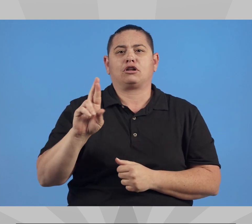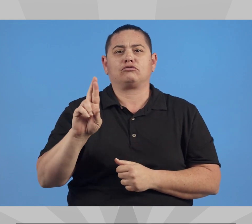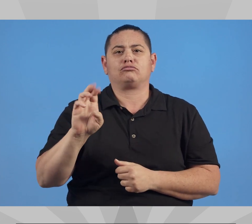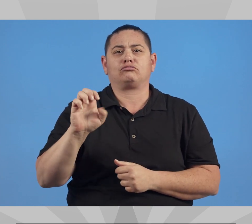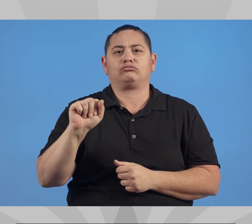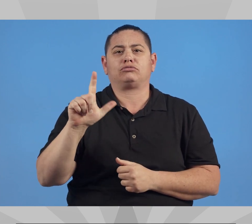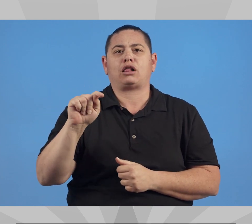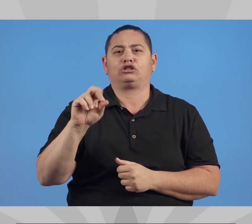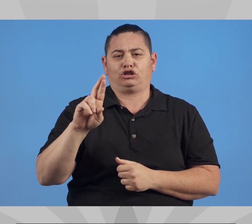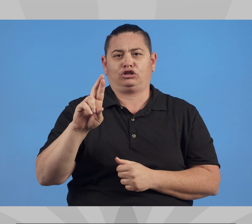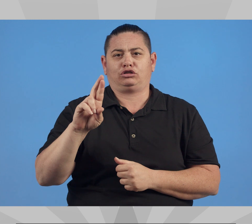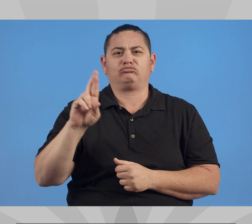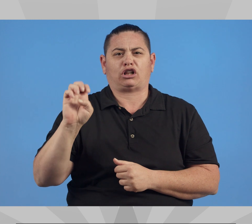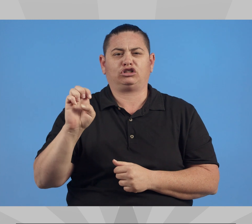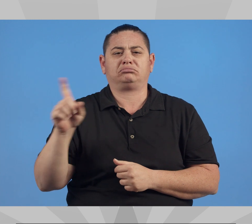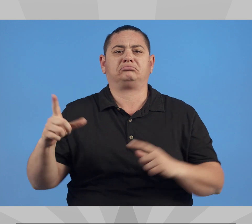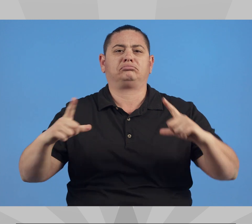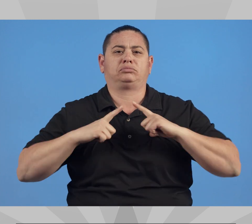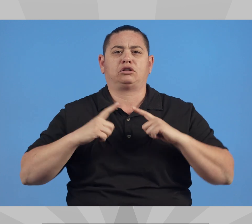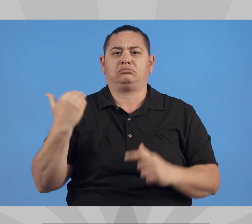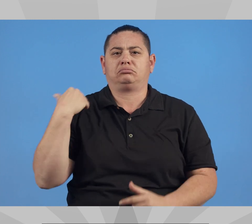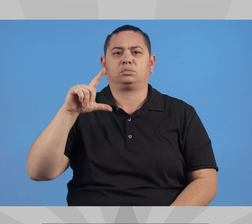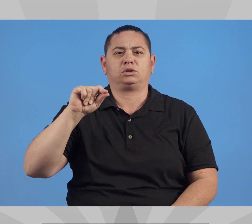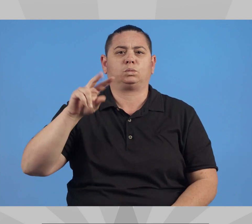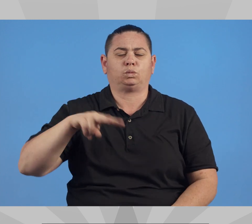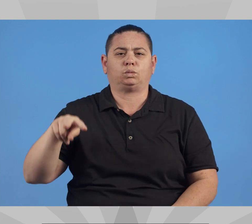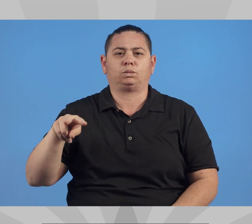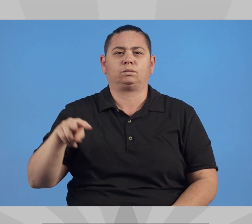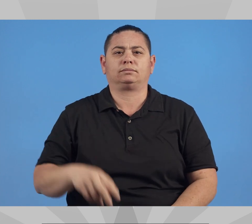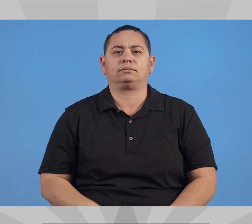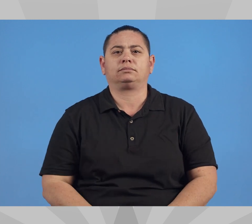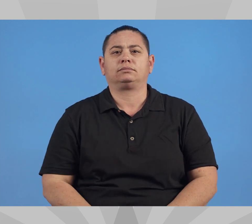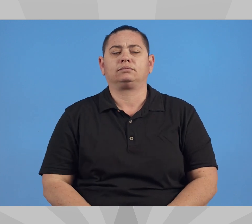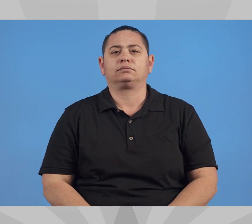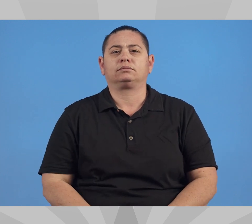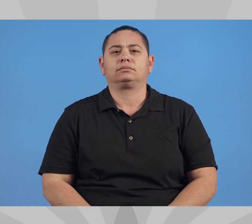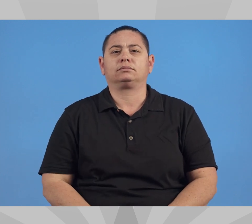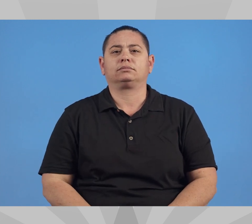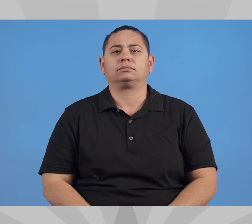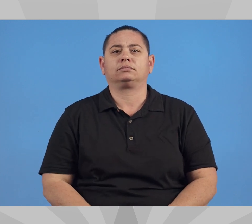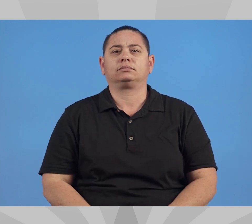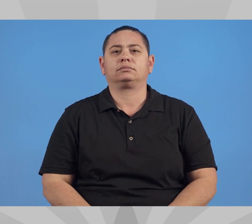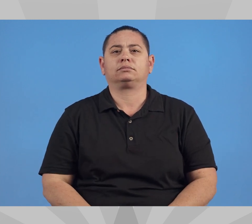She was a real estate agent until 2022, when she retired her license.